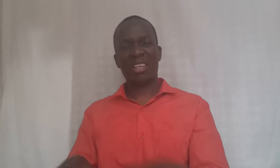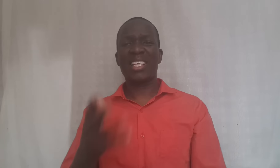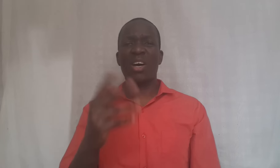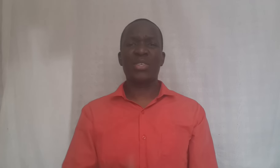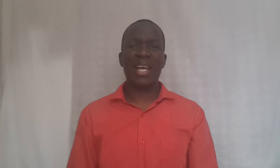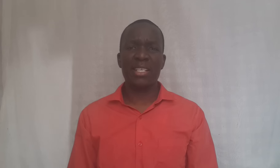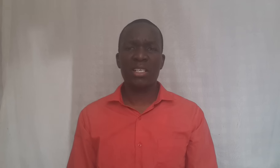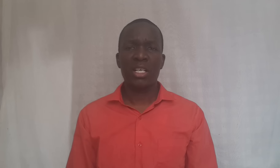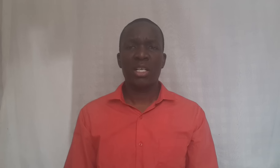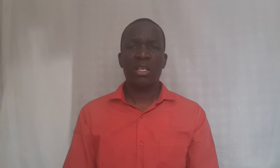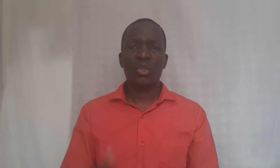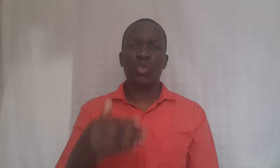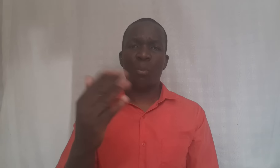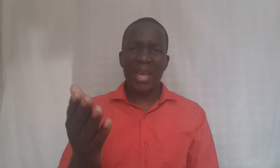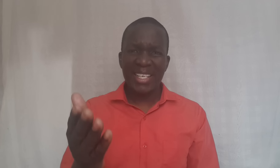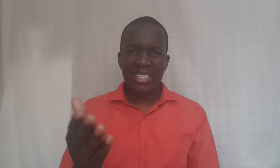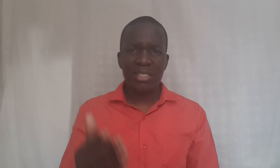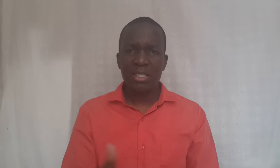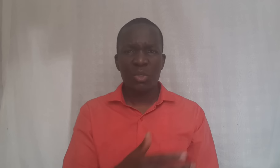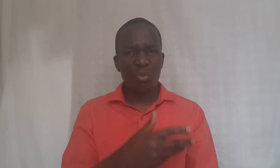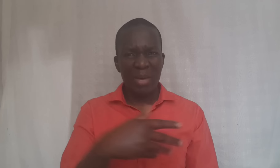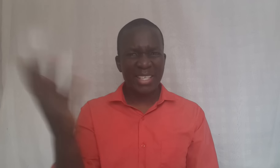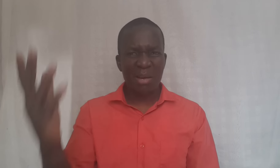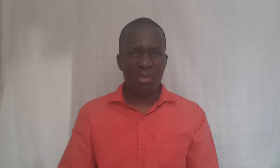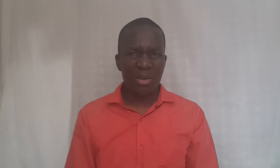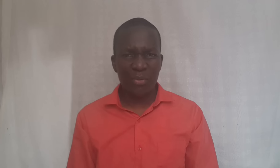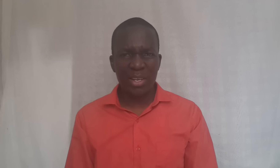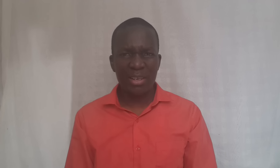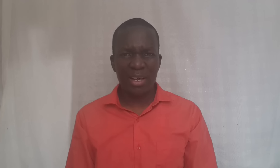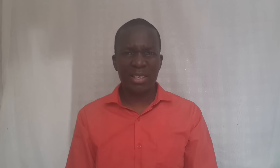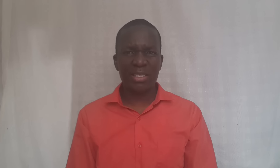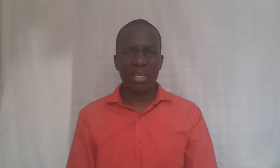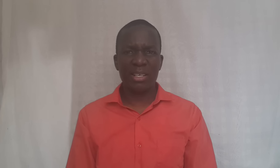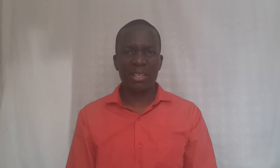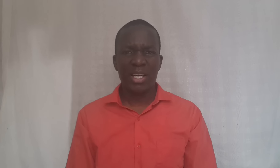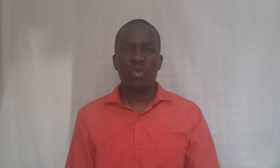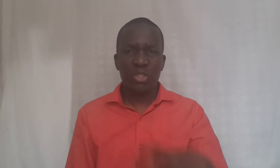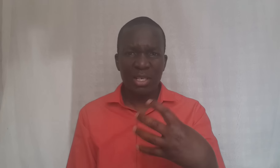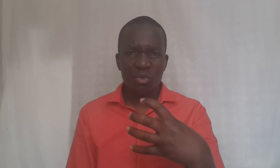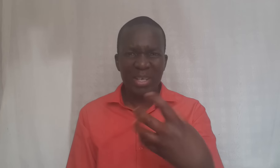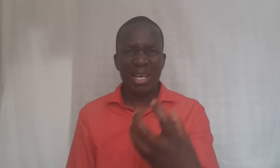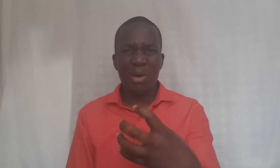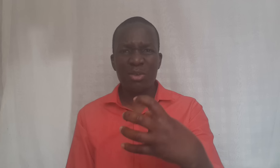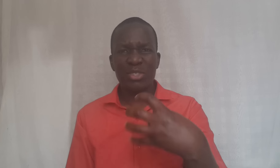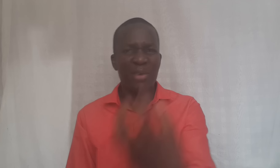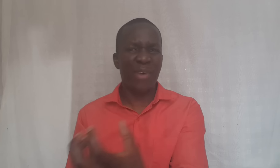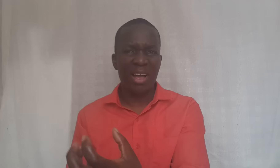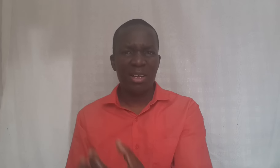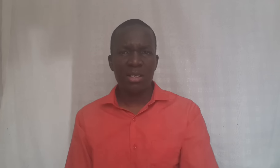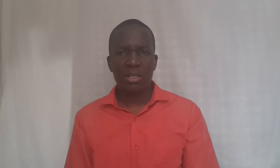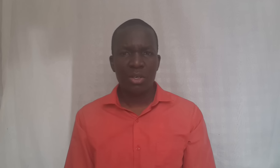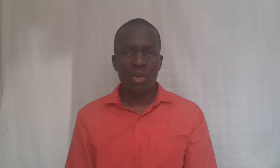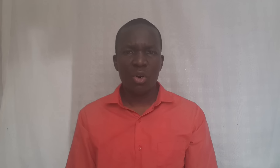That's how we sign. To torment, to make someone feel, to make someone suffer